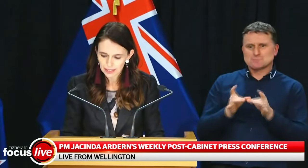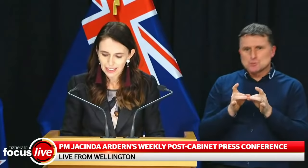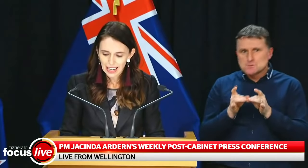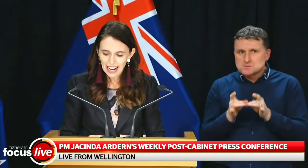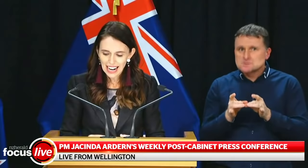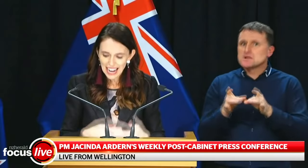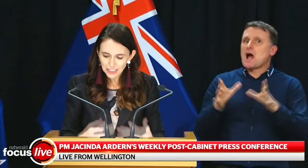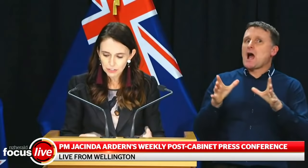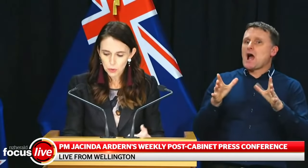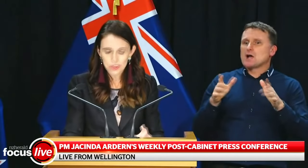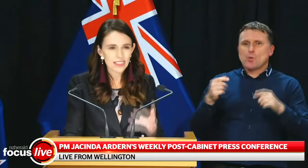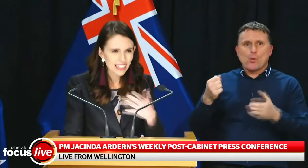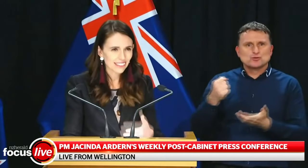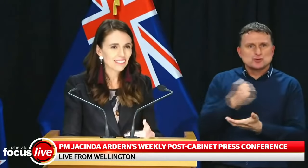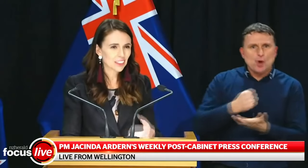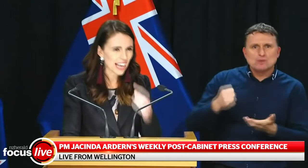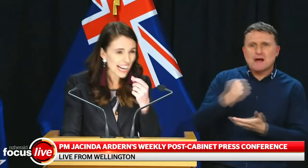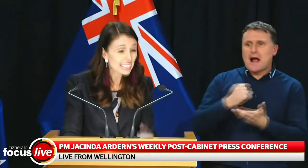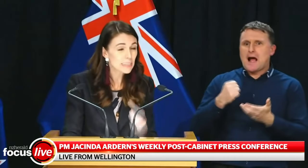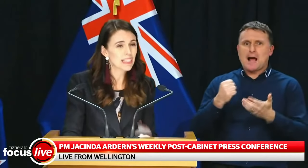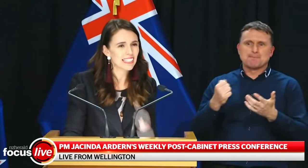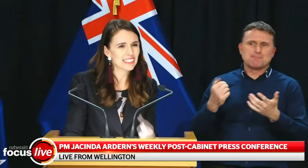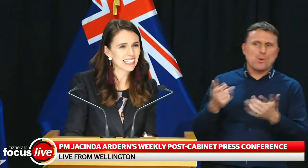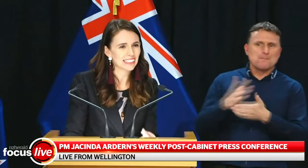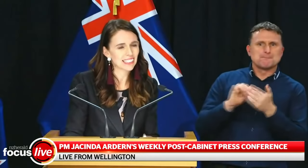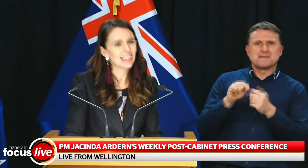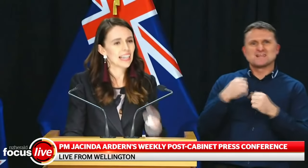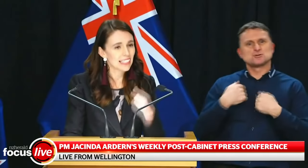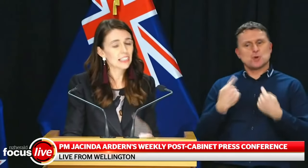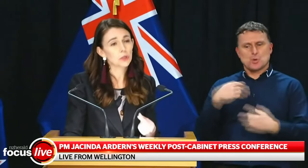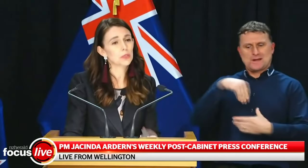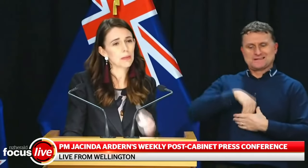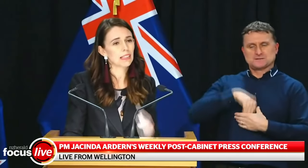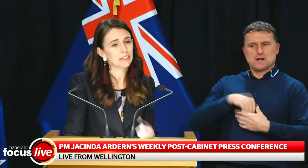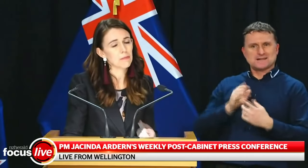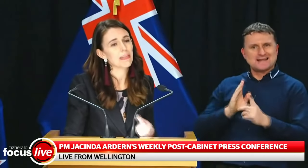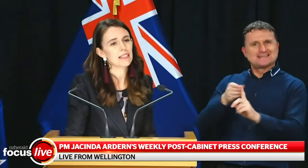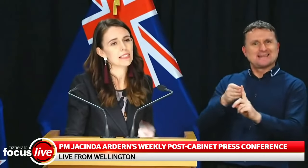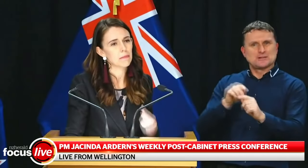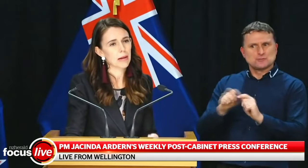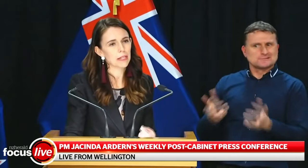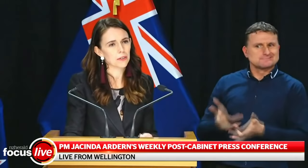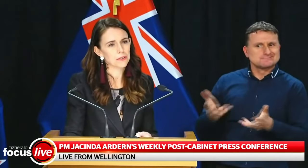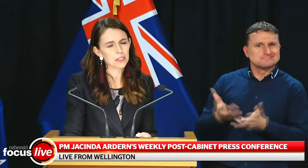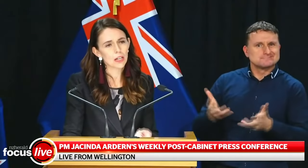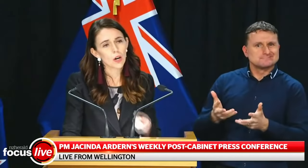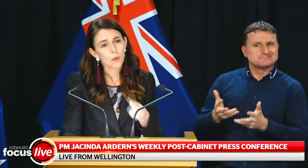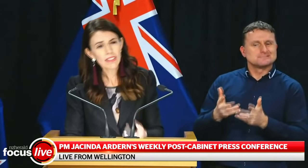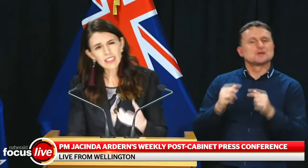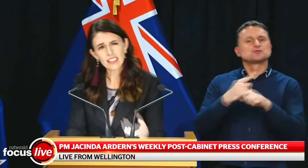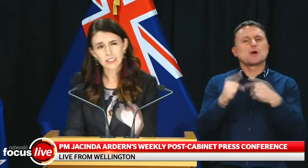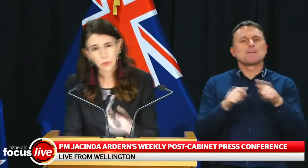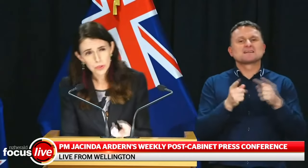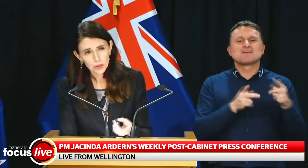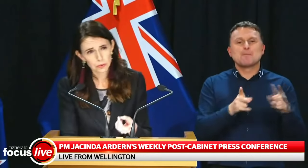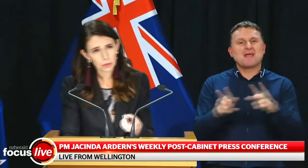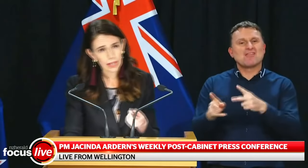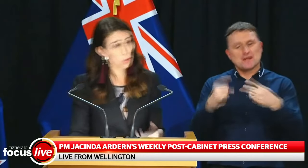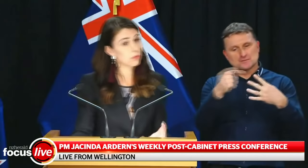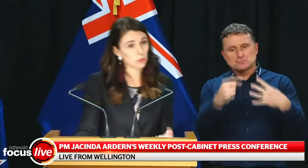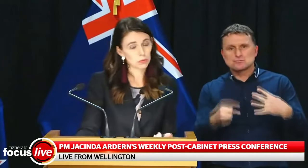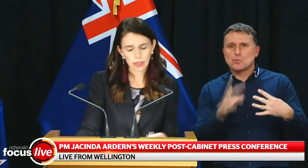up. And of course then, so that has to be the intent, and then it talks about the different methods that may be used. One thing that I think is